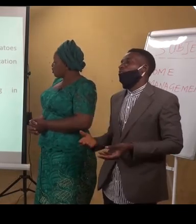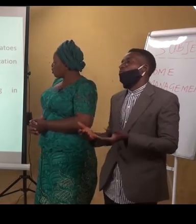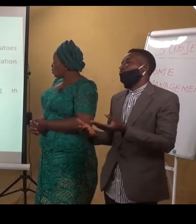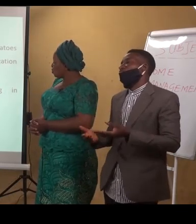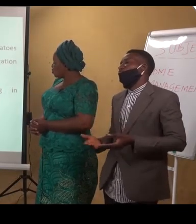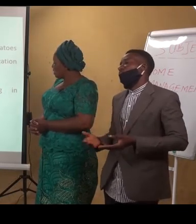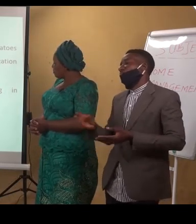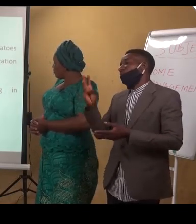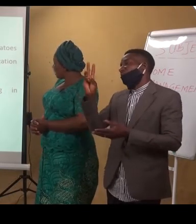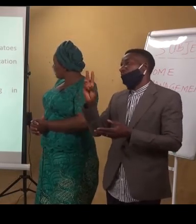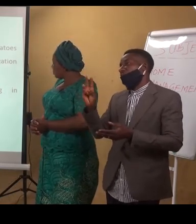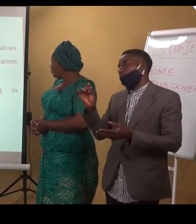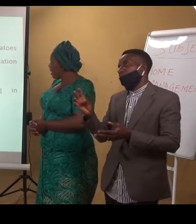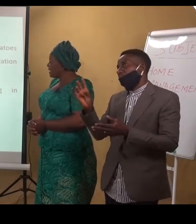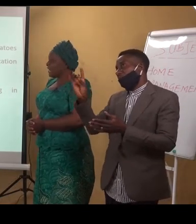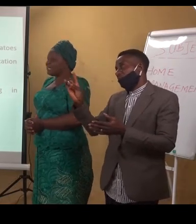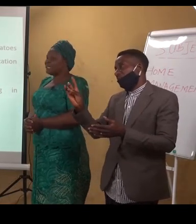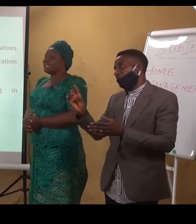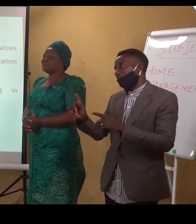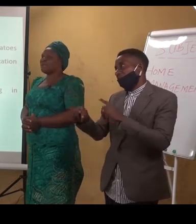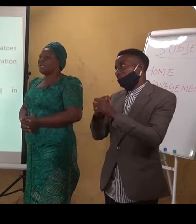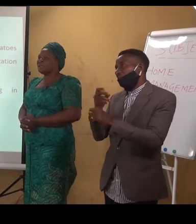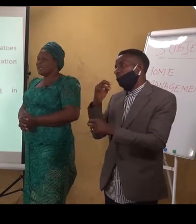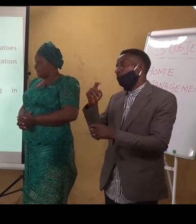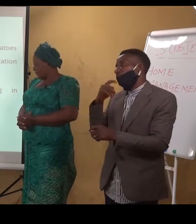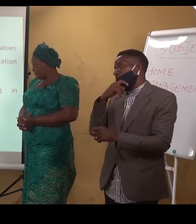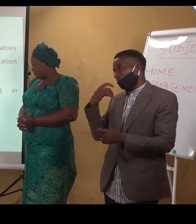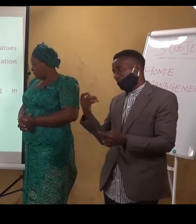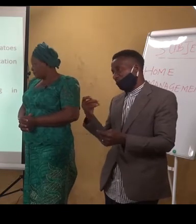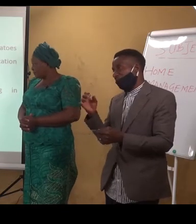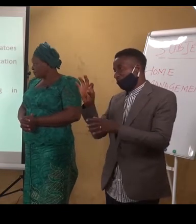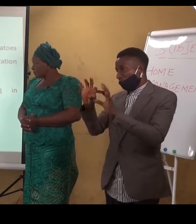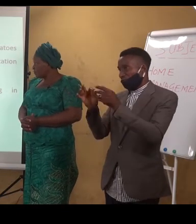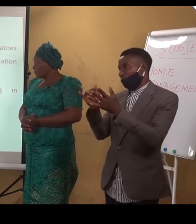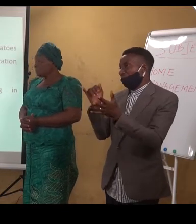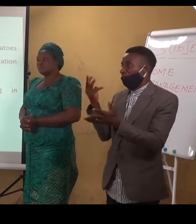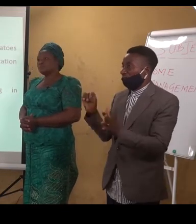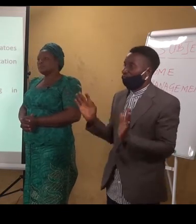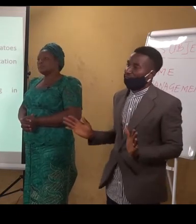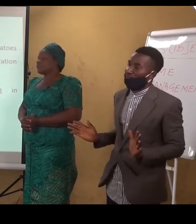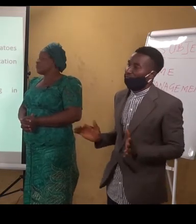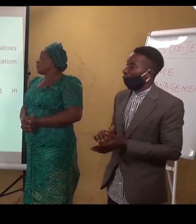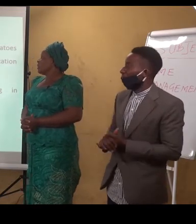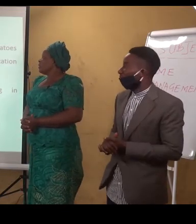Drying. I just want you to give me 4 types of drying and then explain them.